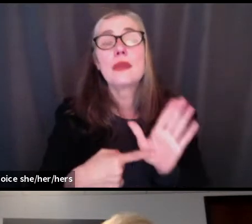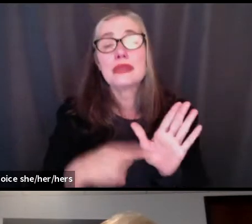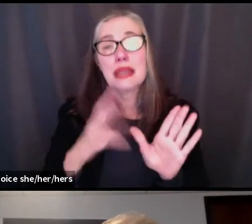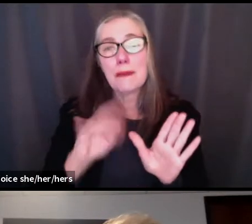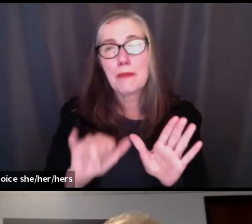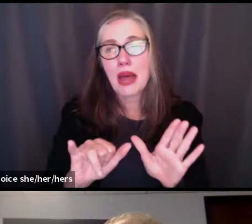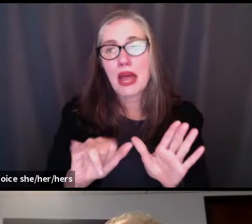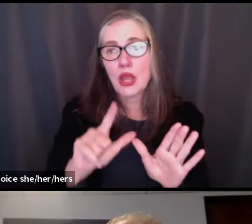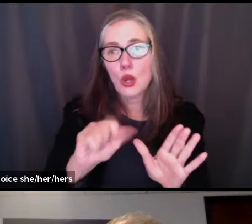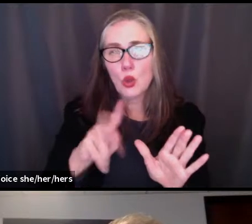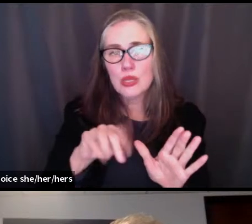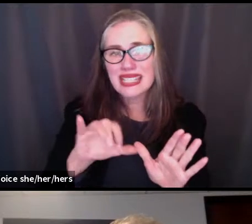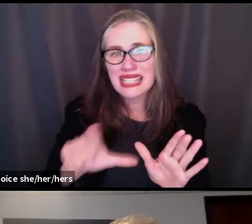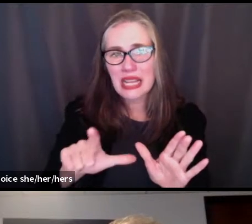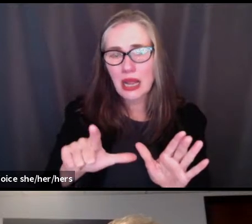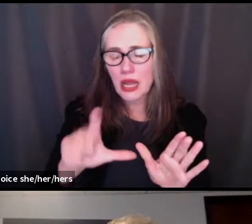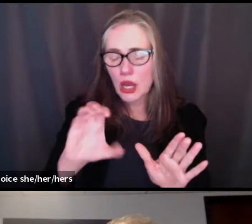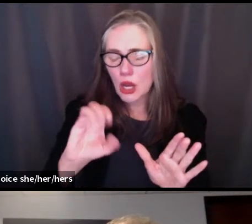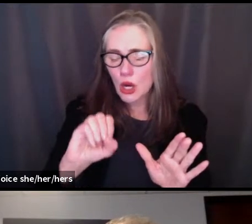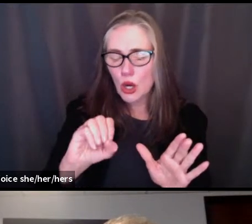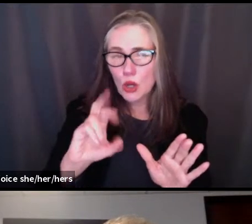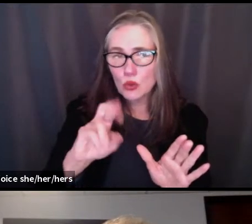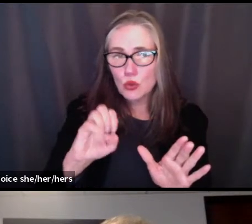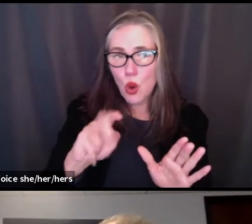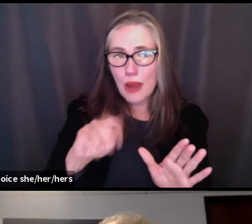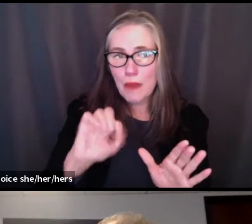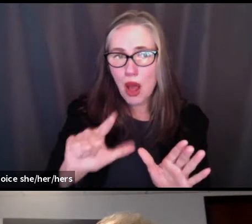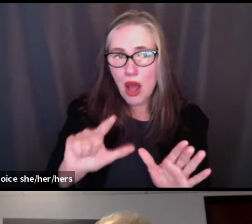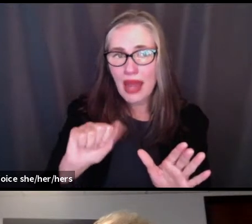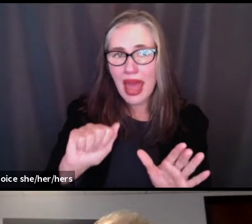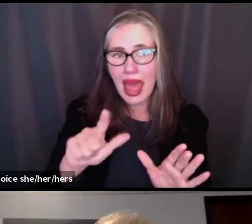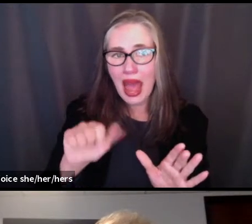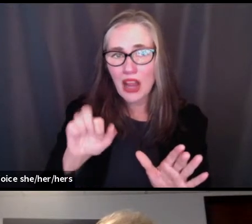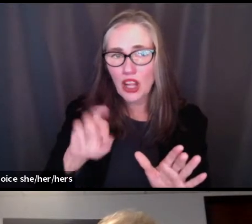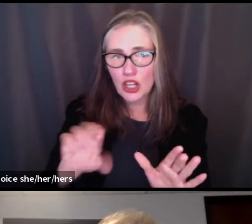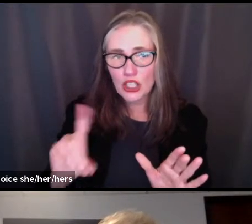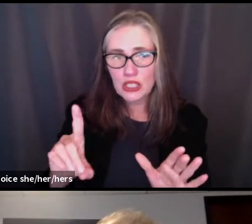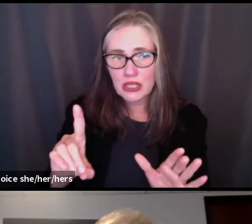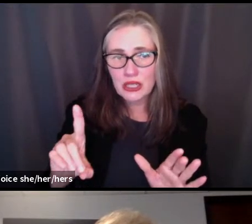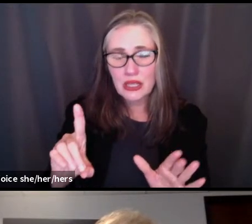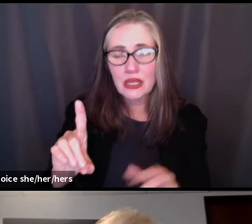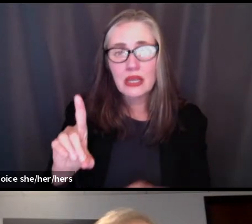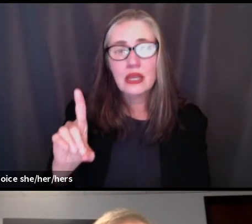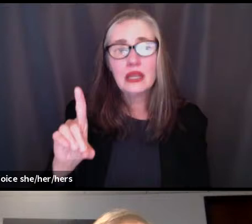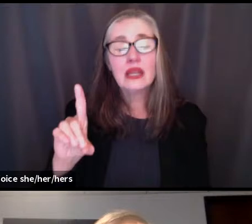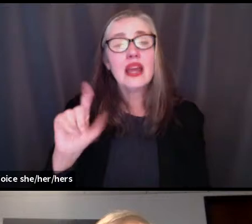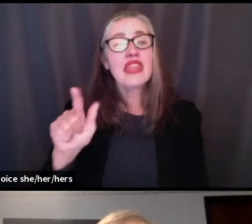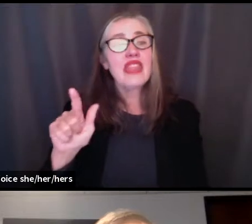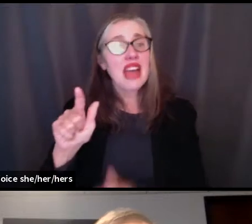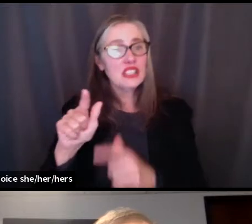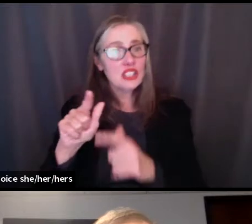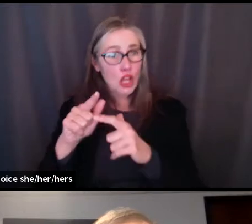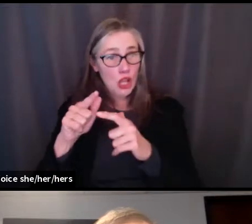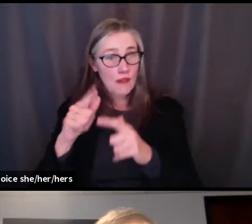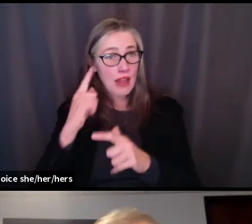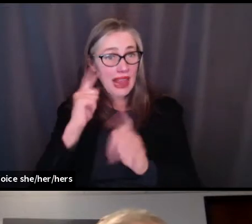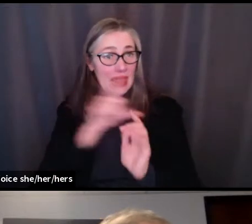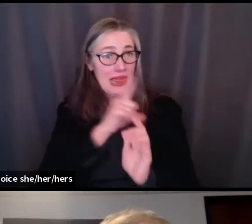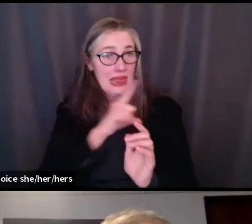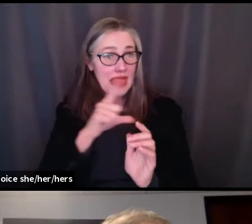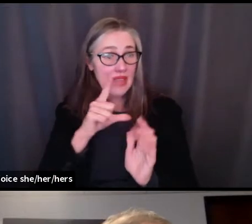Lucille Roybal Allard, and that is our large registration of